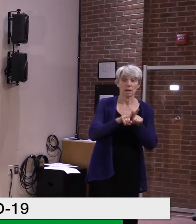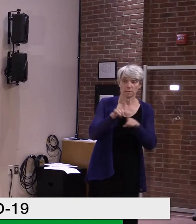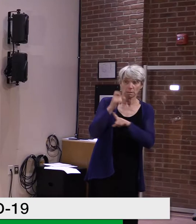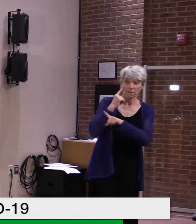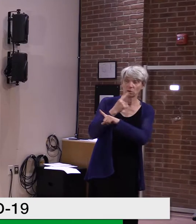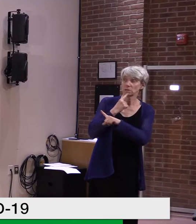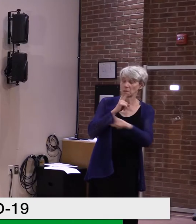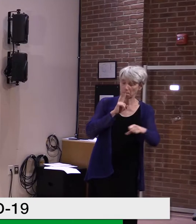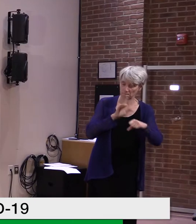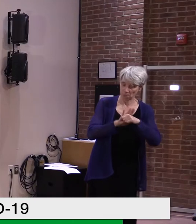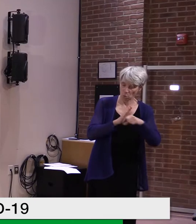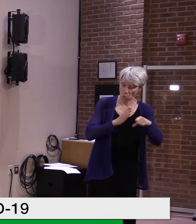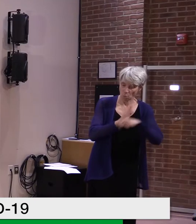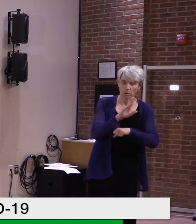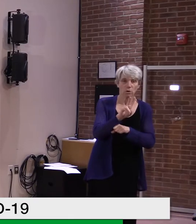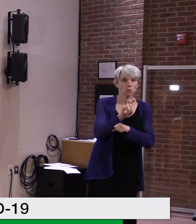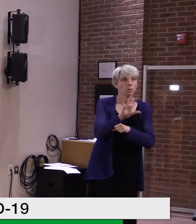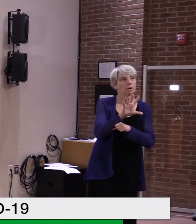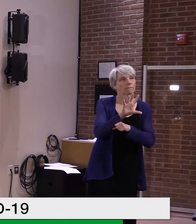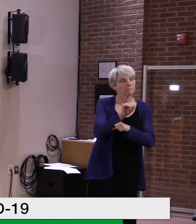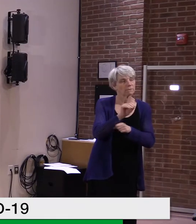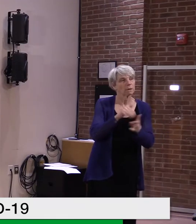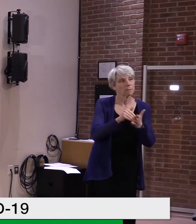of money for housing,